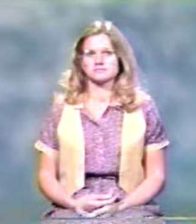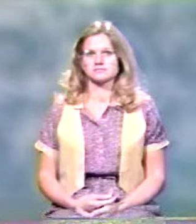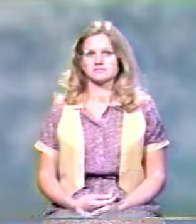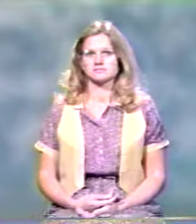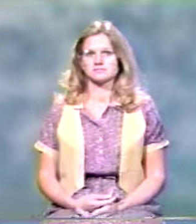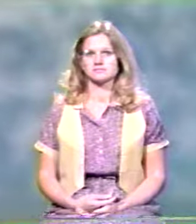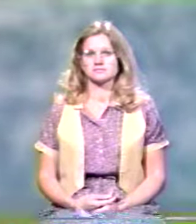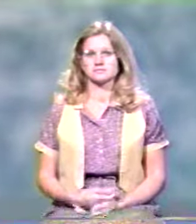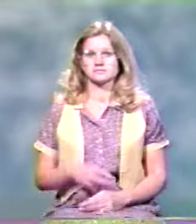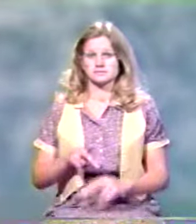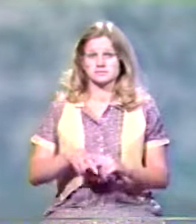shock.